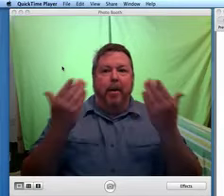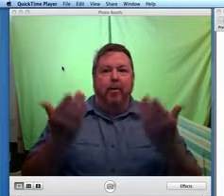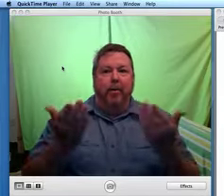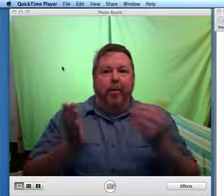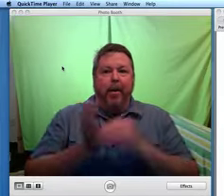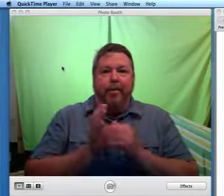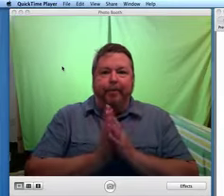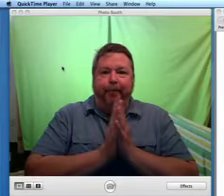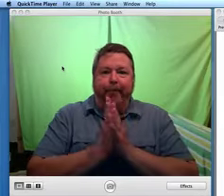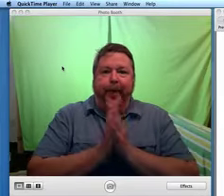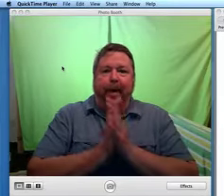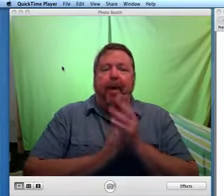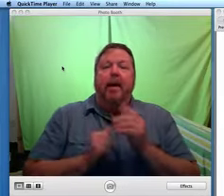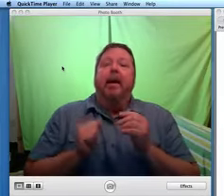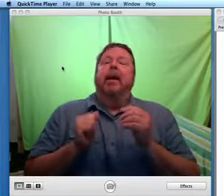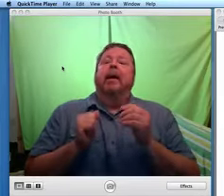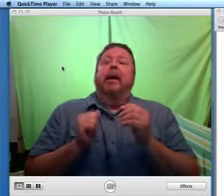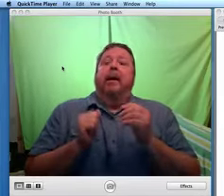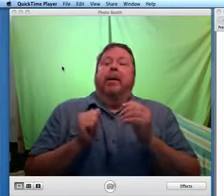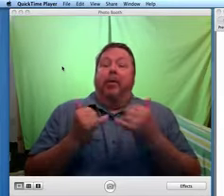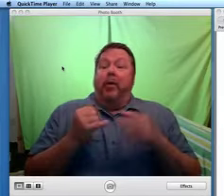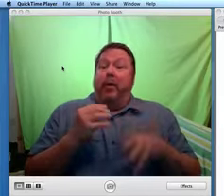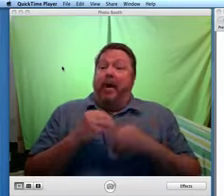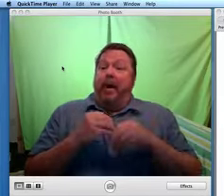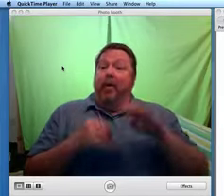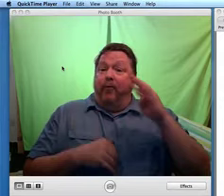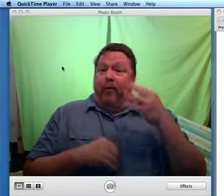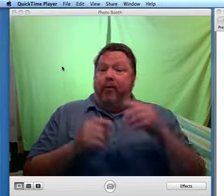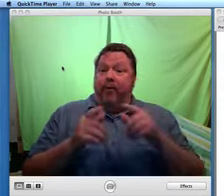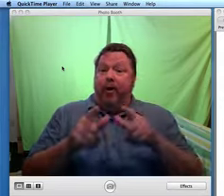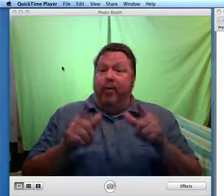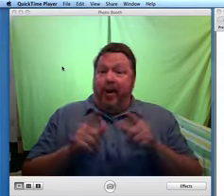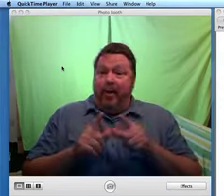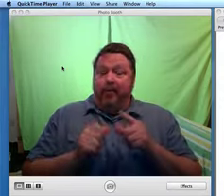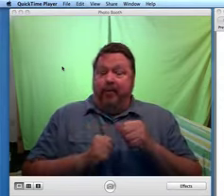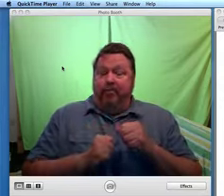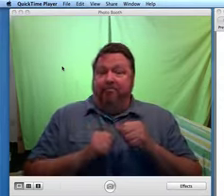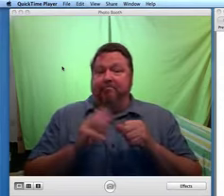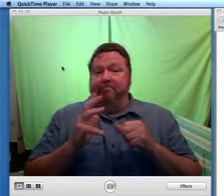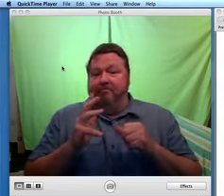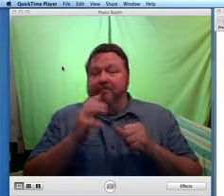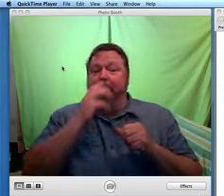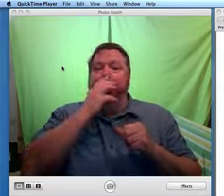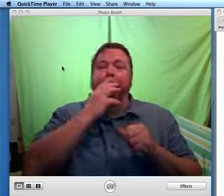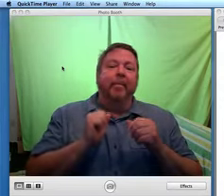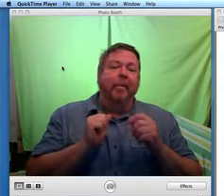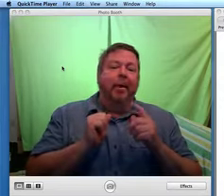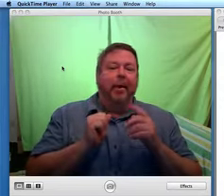Okay, here we go again. We're going to add our fourth location